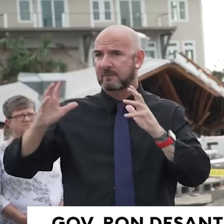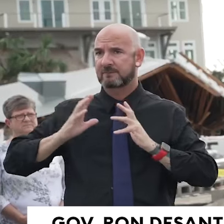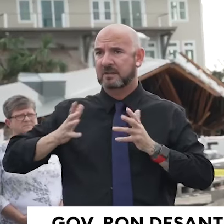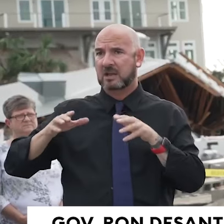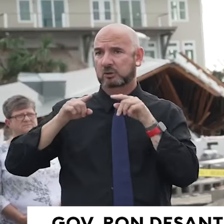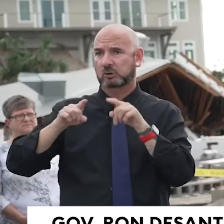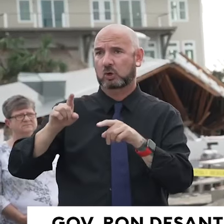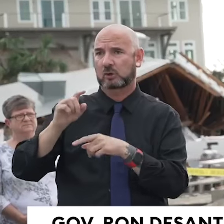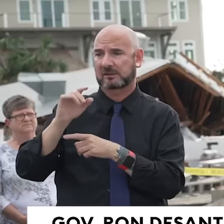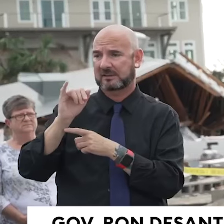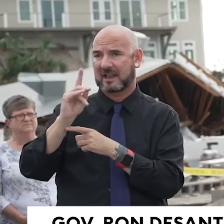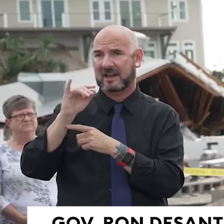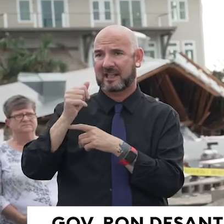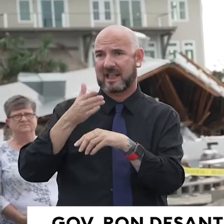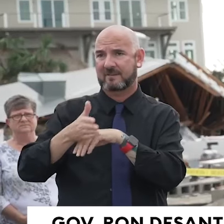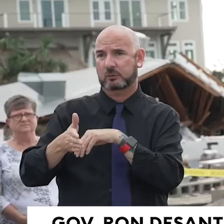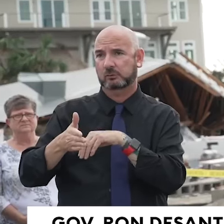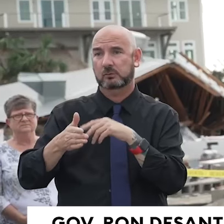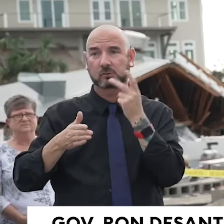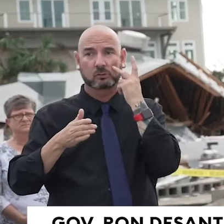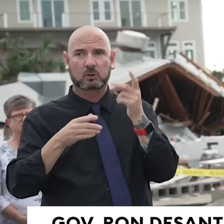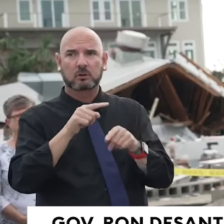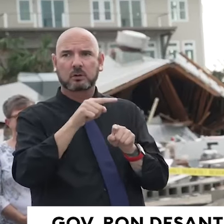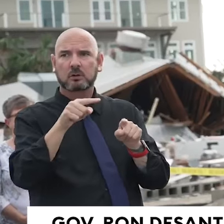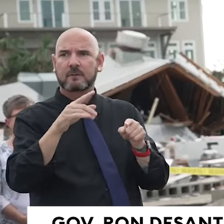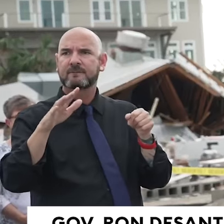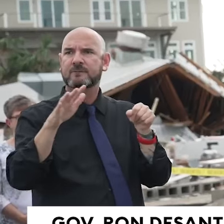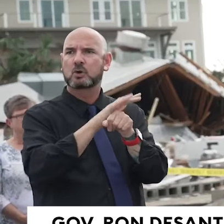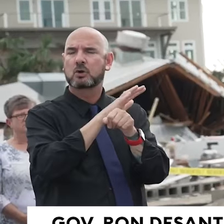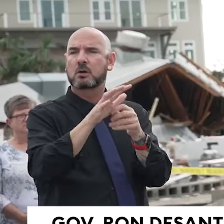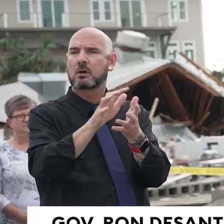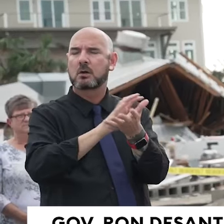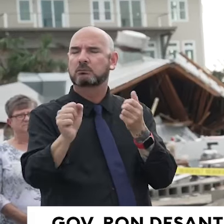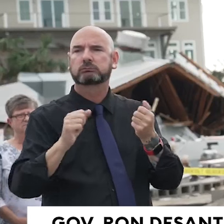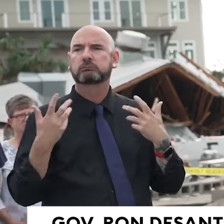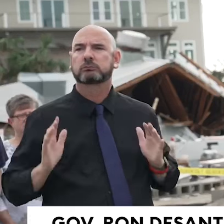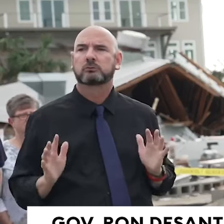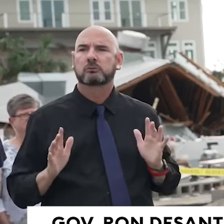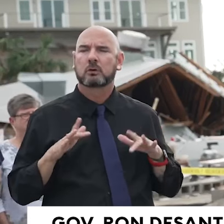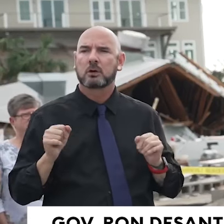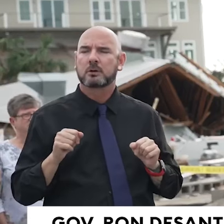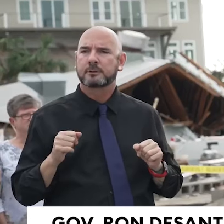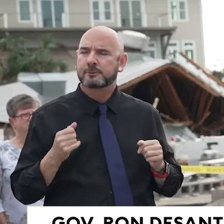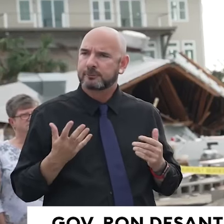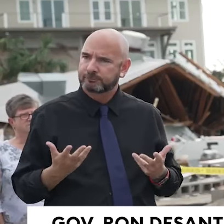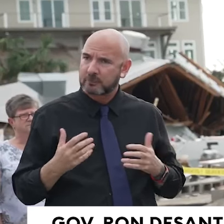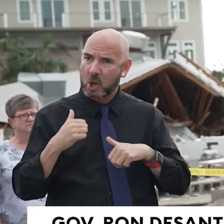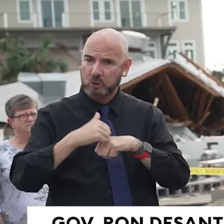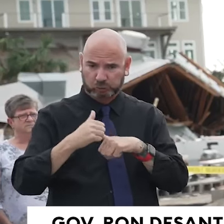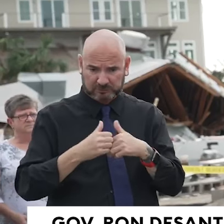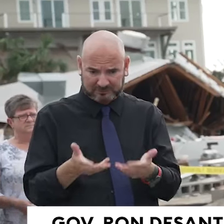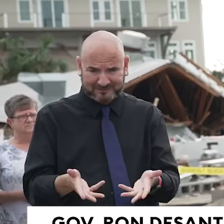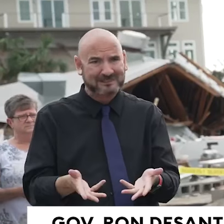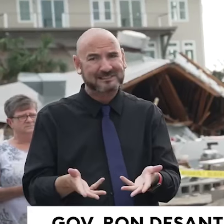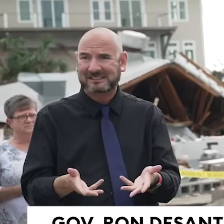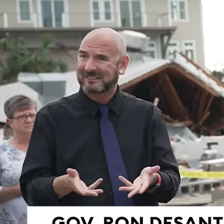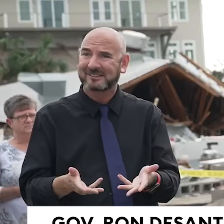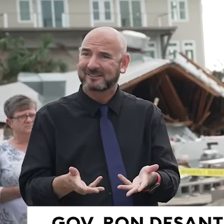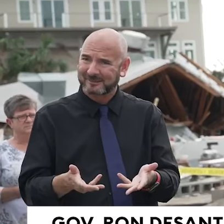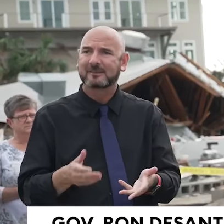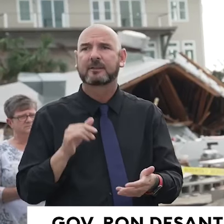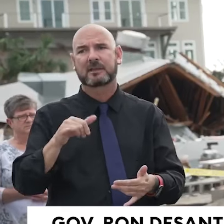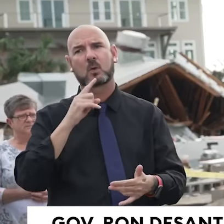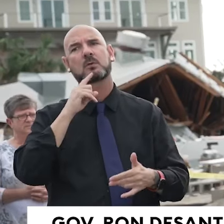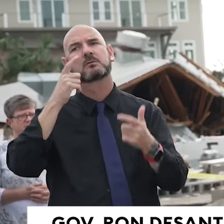after Idalia, I saw totally destroyed, just a slab of concrete. So this is going to be a massive effort. The